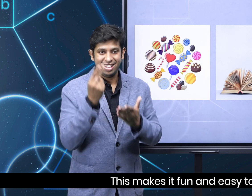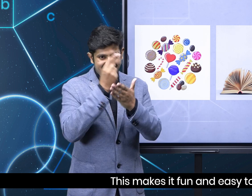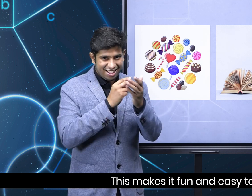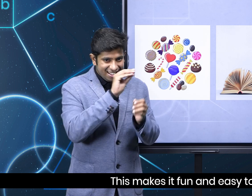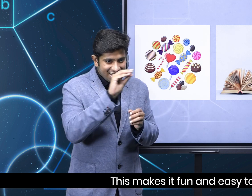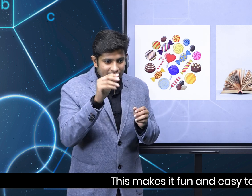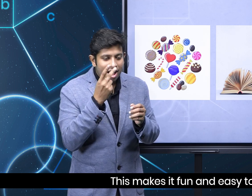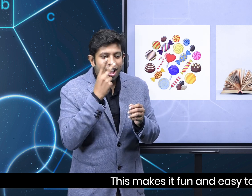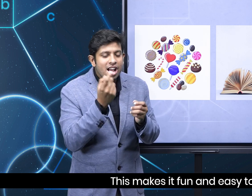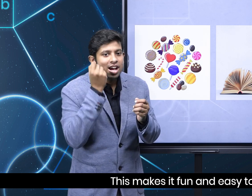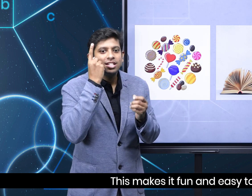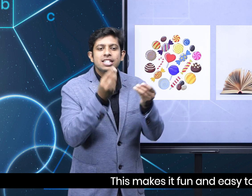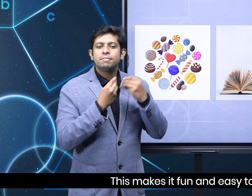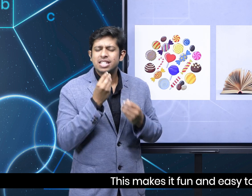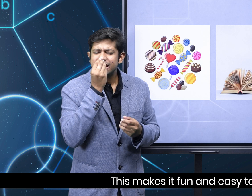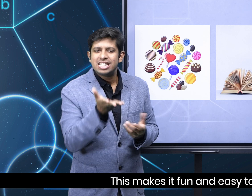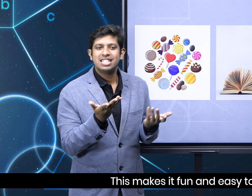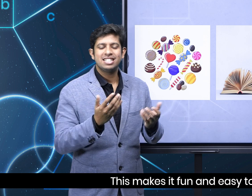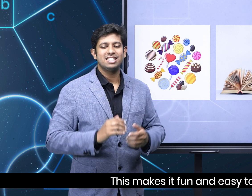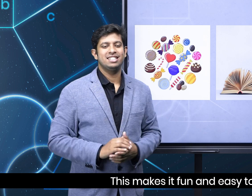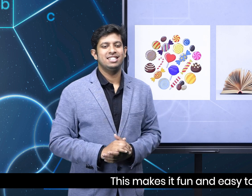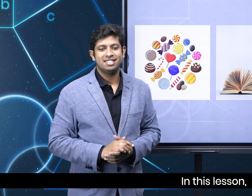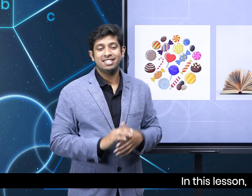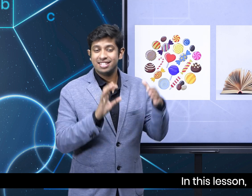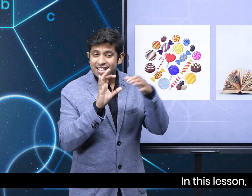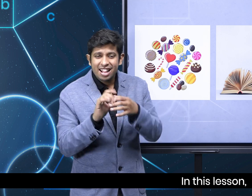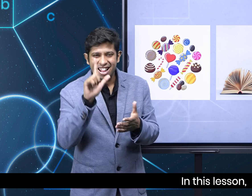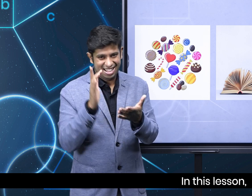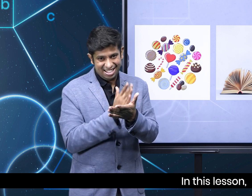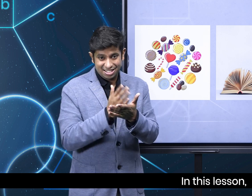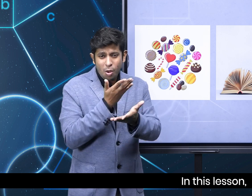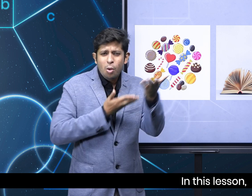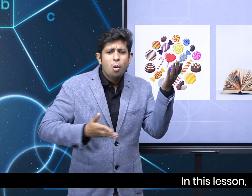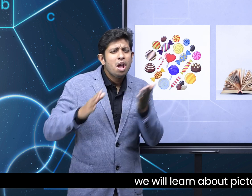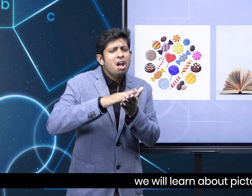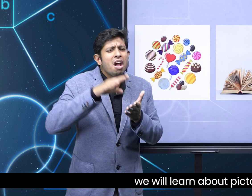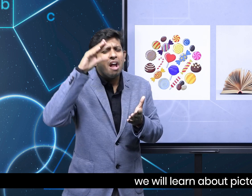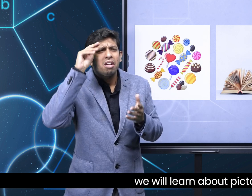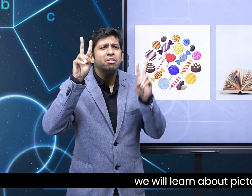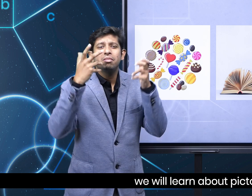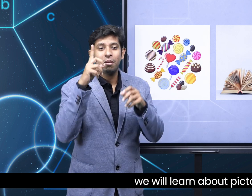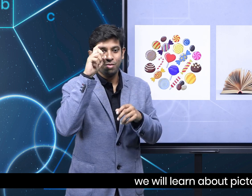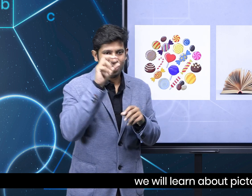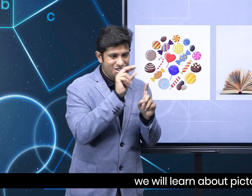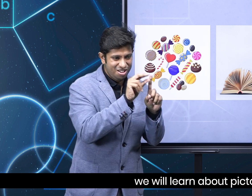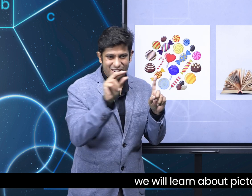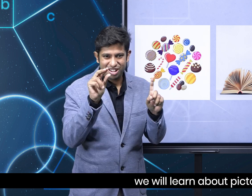This makes it fun and easy to understand. In this lesson, we will learn about pictographs, which